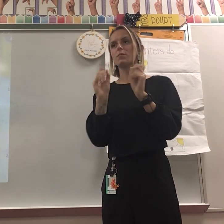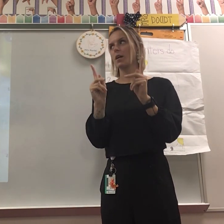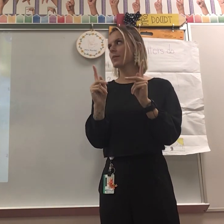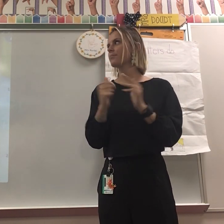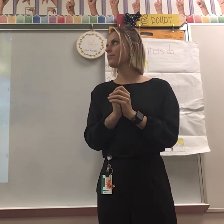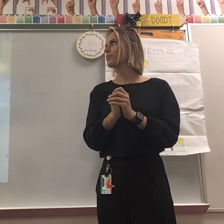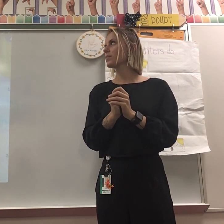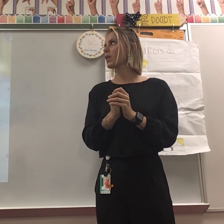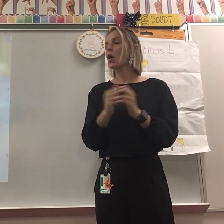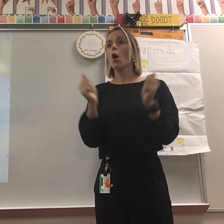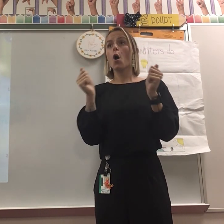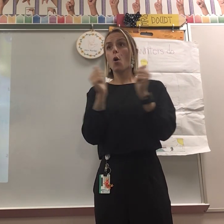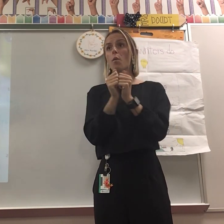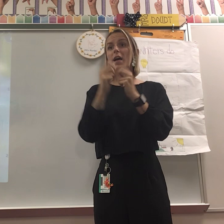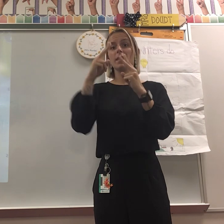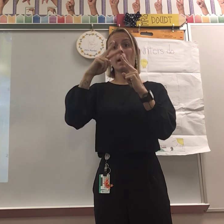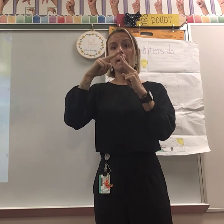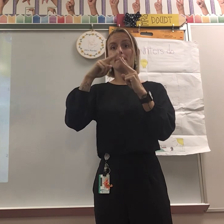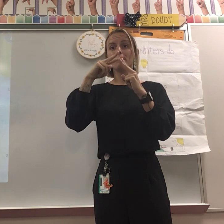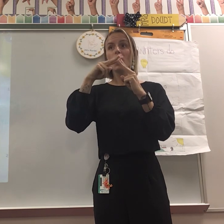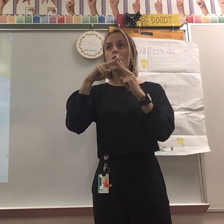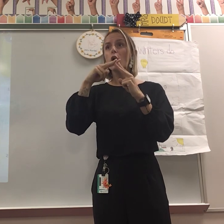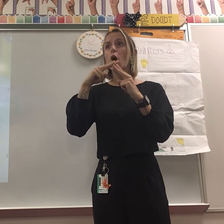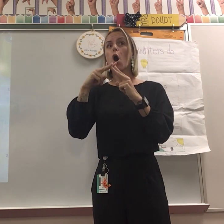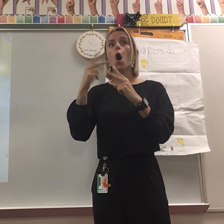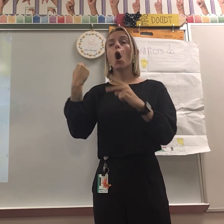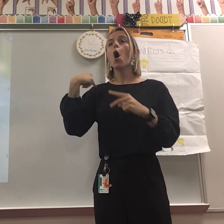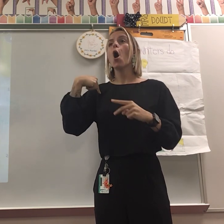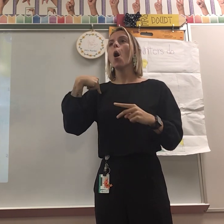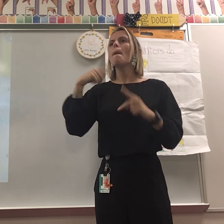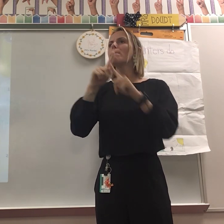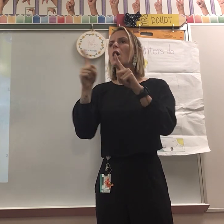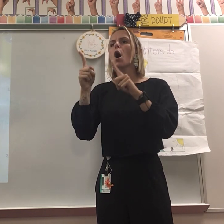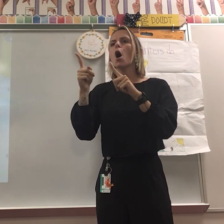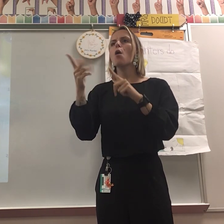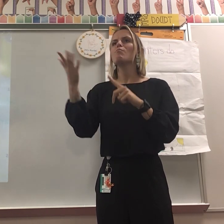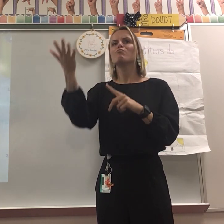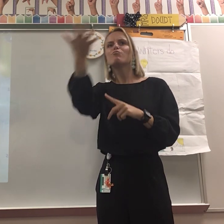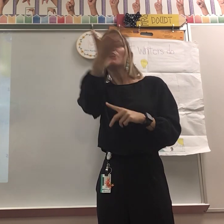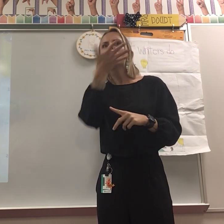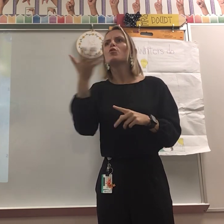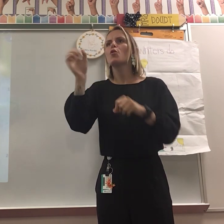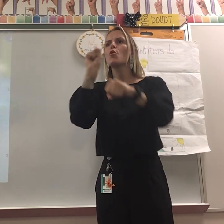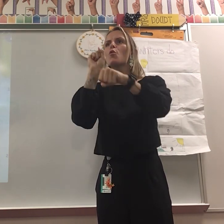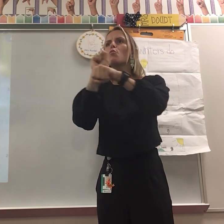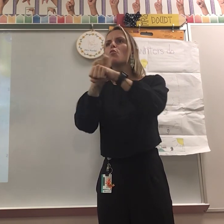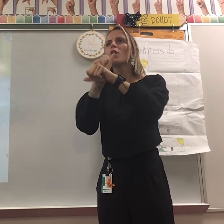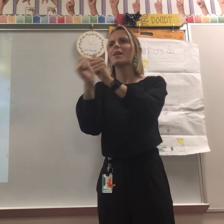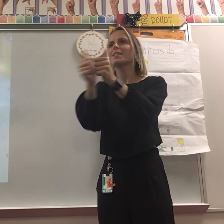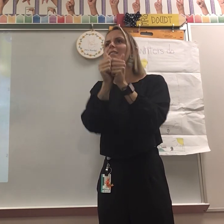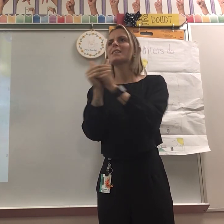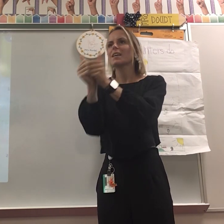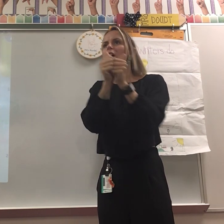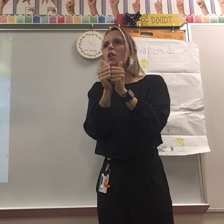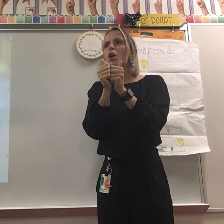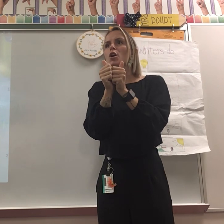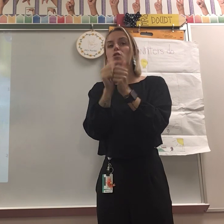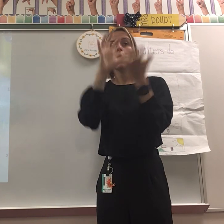says with a partner, we're going to do it together as a group first before you work with a partner. With a partner, compare. What does